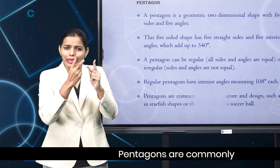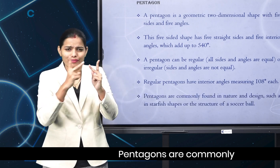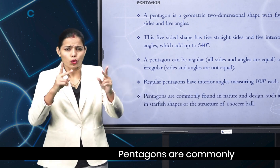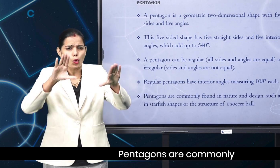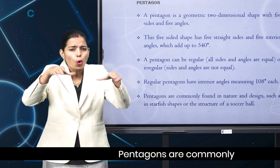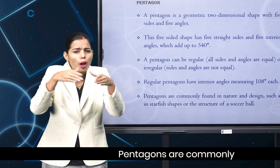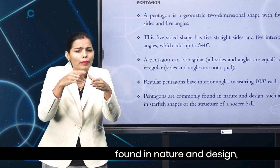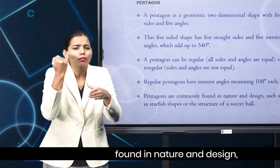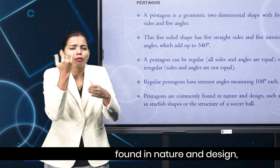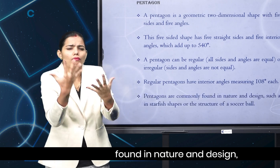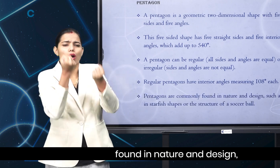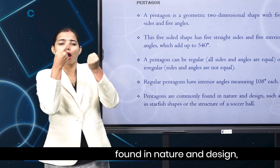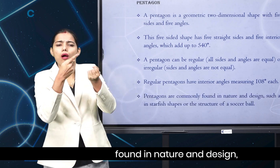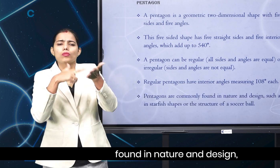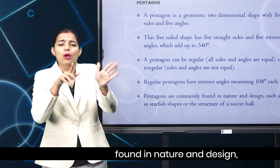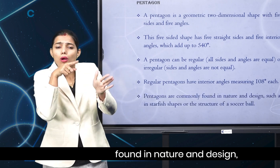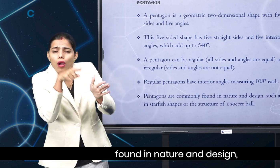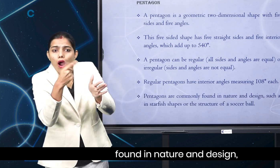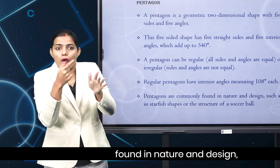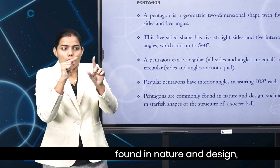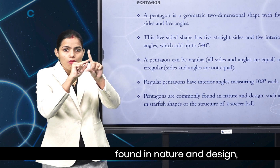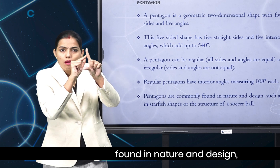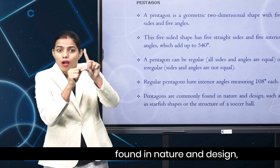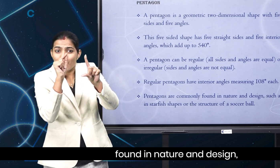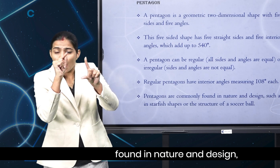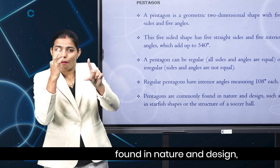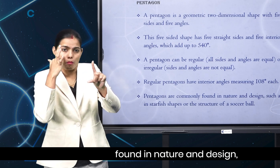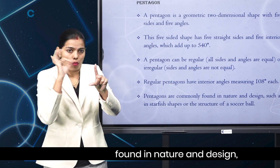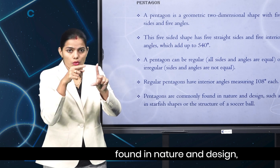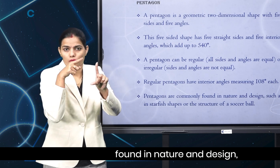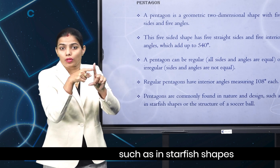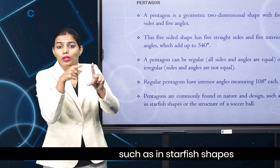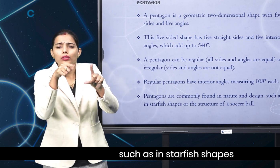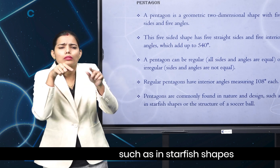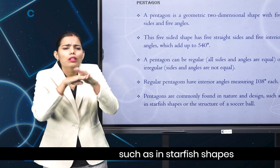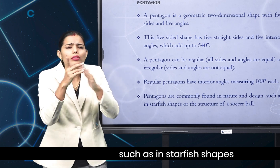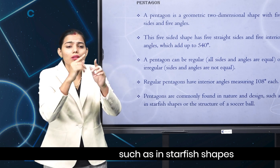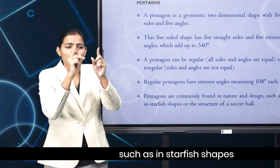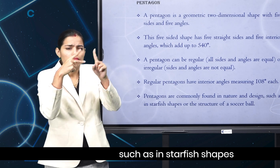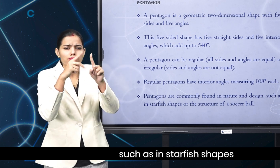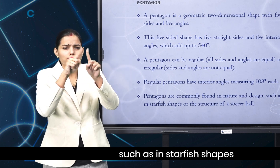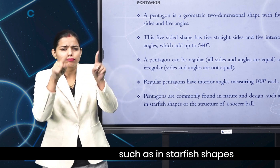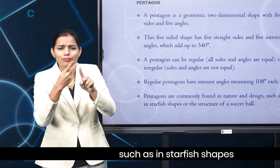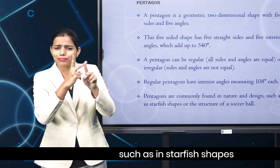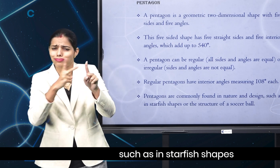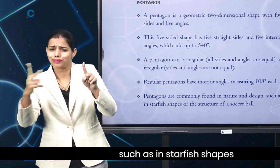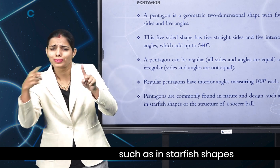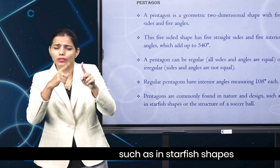Pentagons are commonly found in nature and design, such as in starfish shapes or